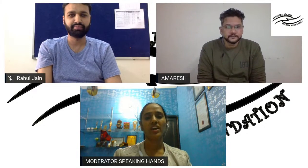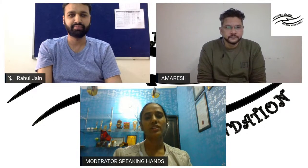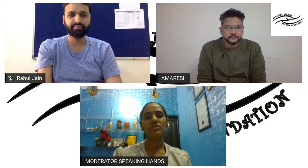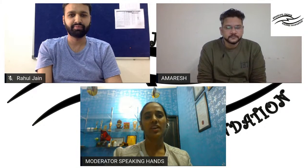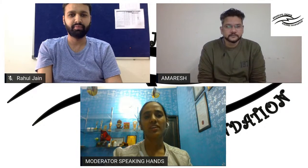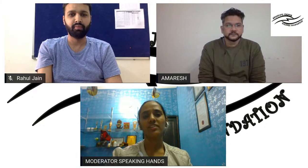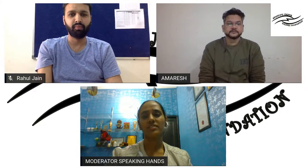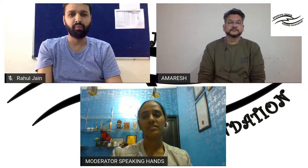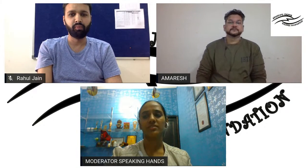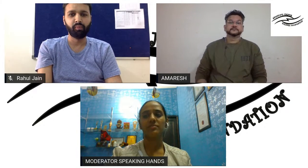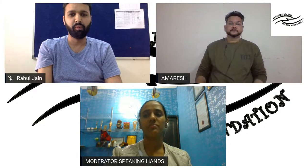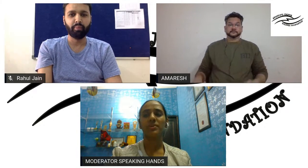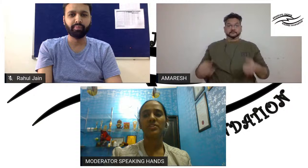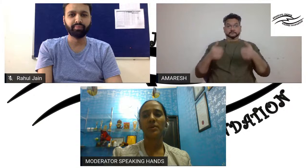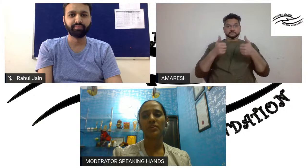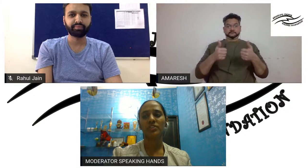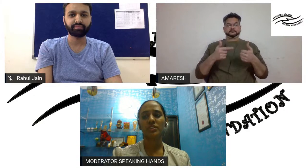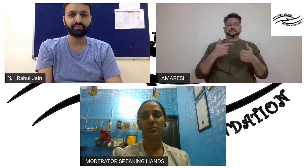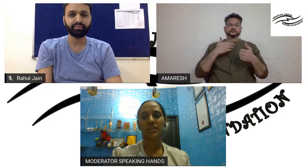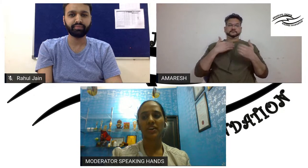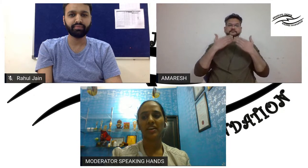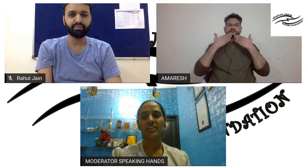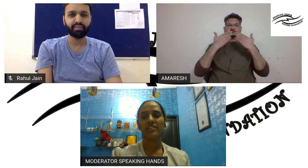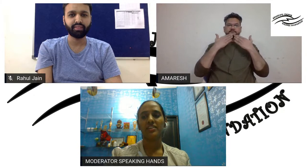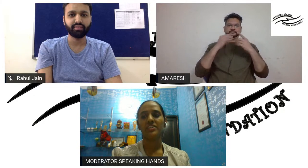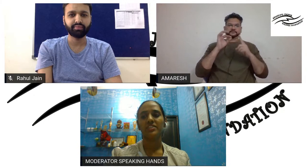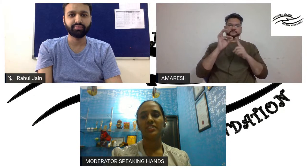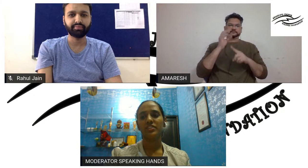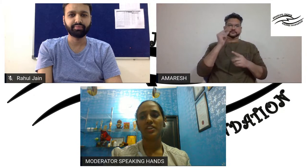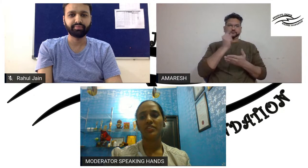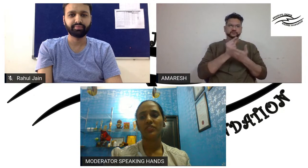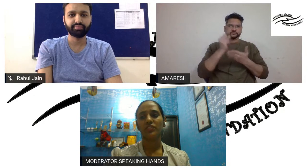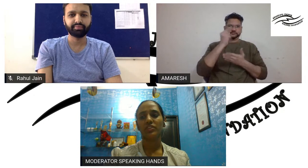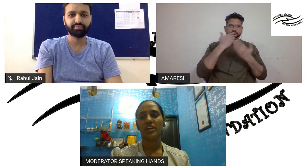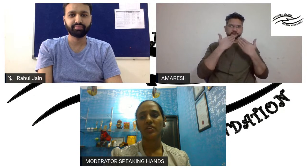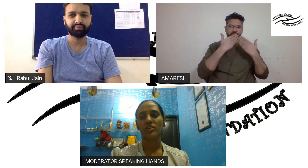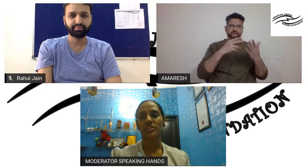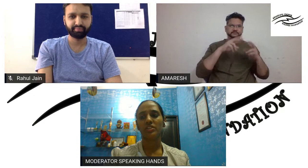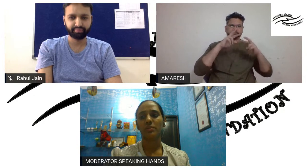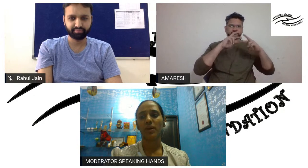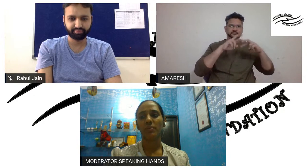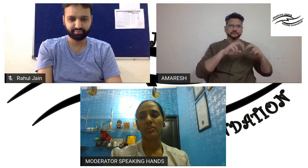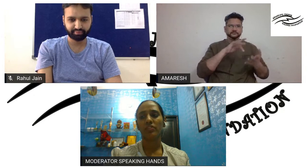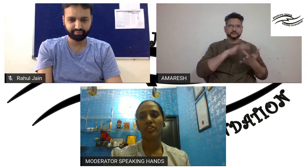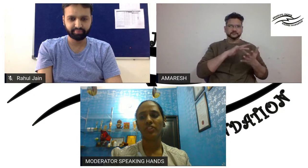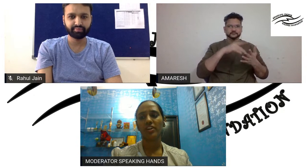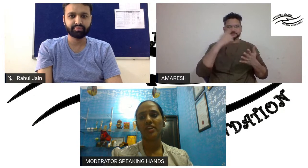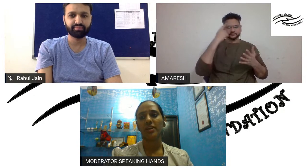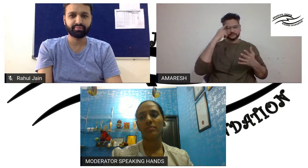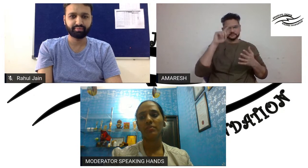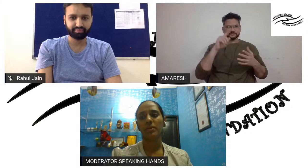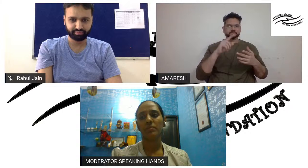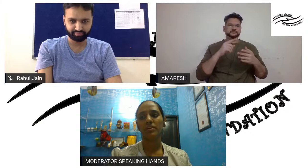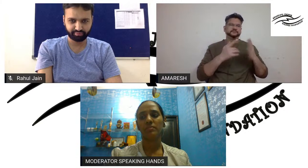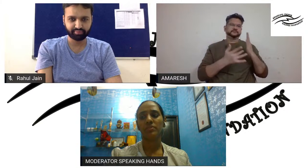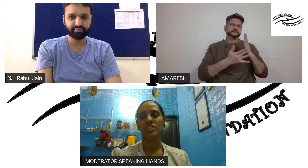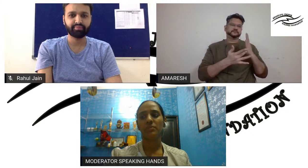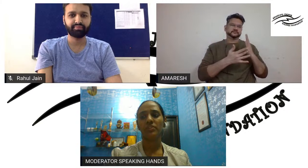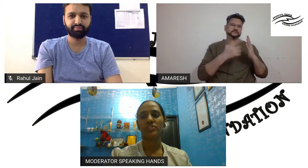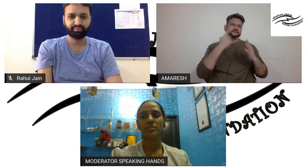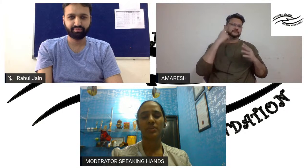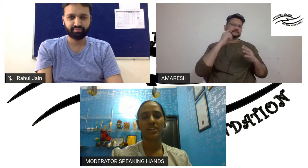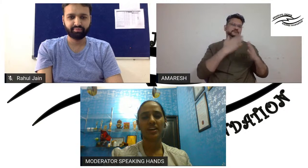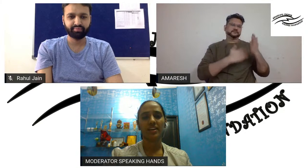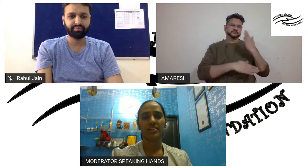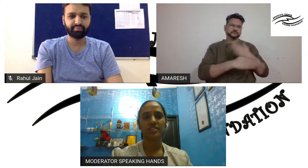I would like to thank Punjabi University Patiala, Research Center for Technology, Department of Differently Abled People,